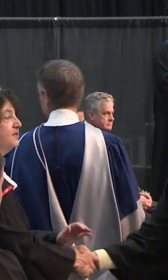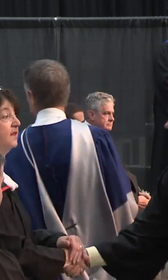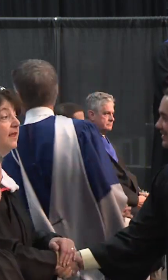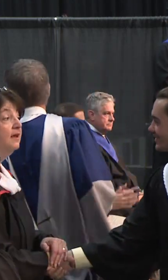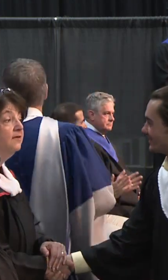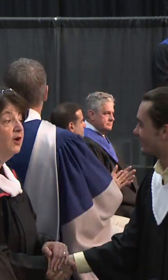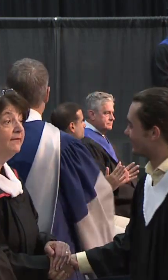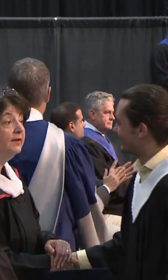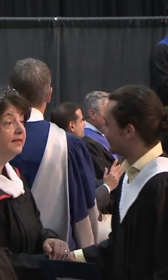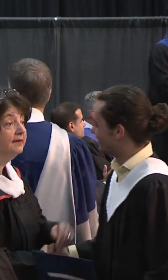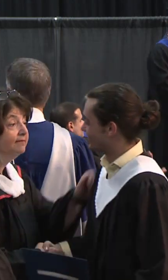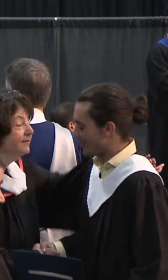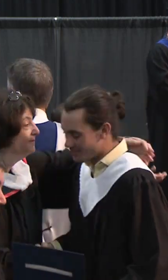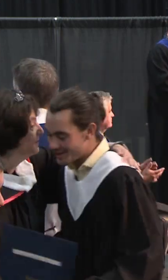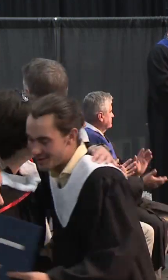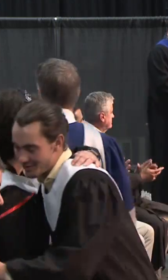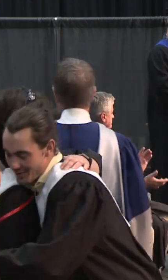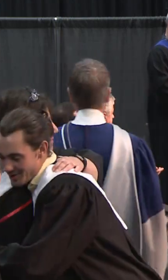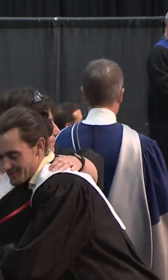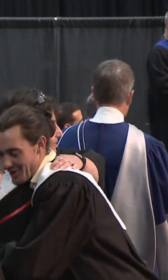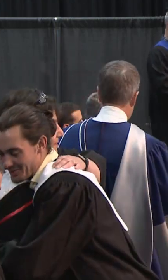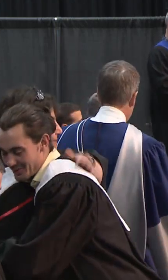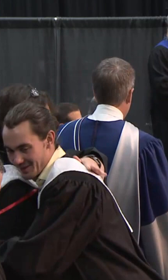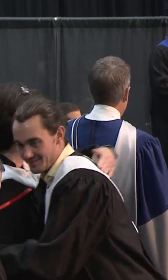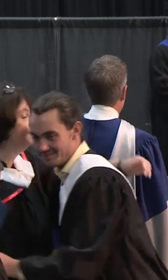Jacob Willis.